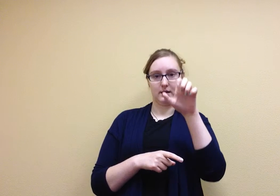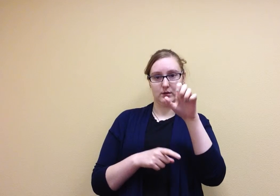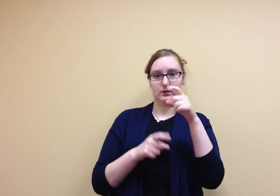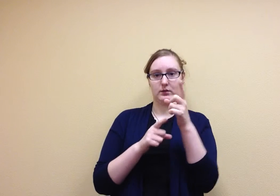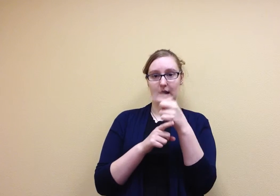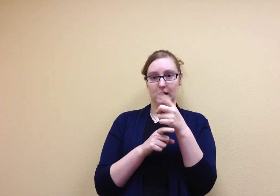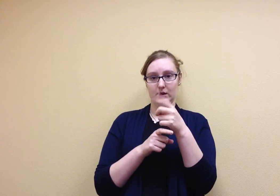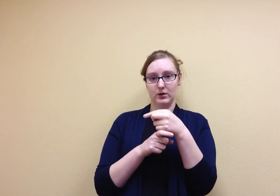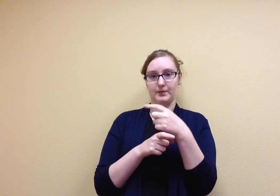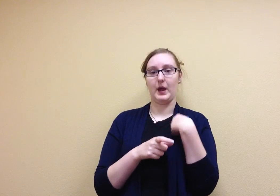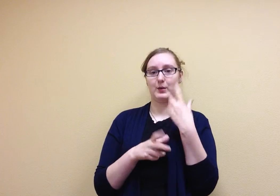Watch.